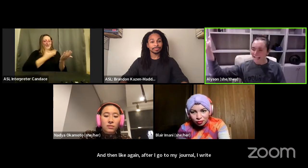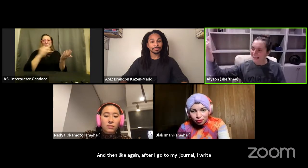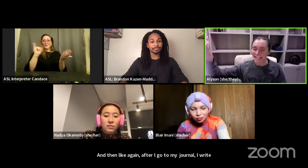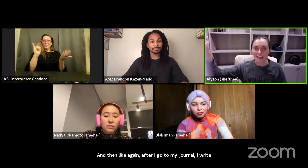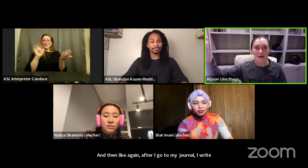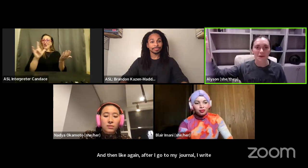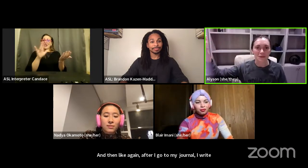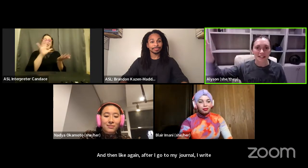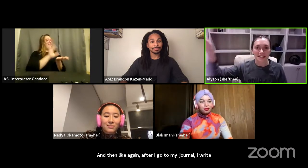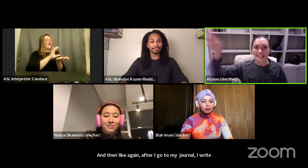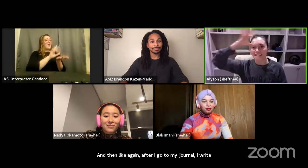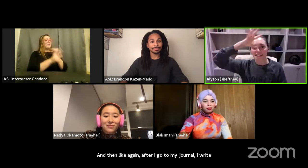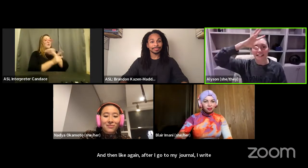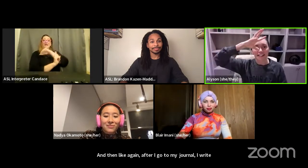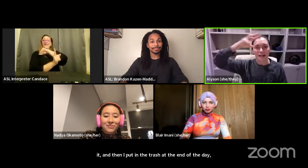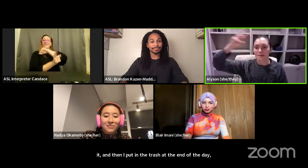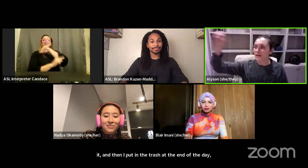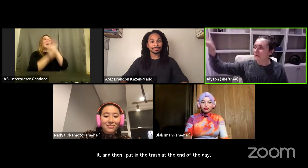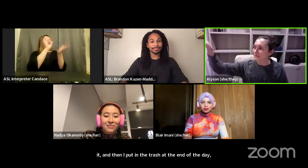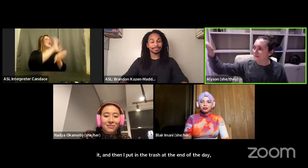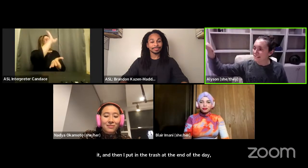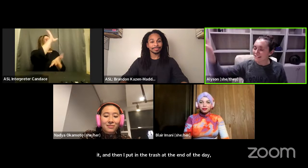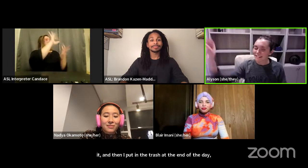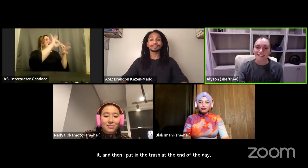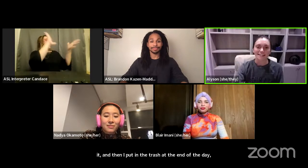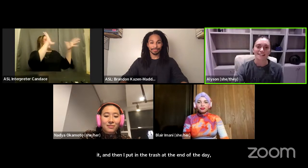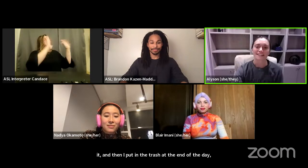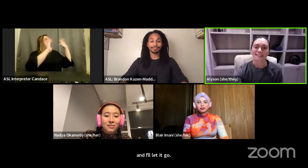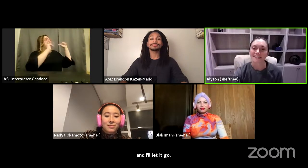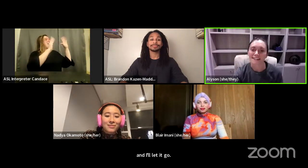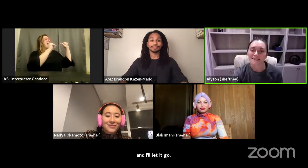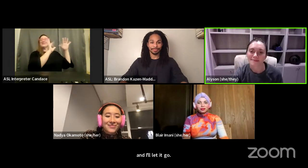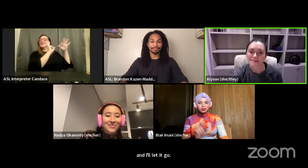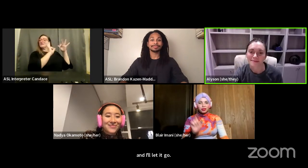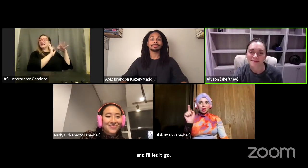I let it go. Just come and go.